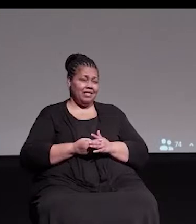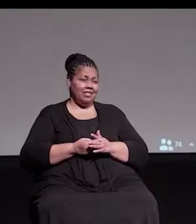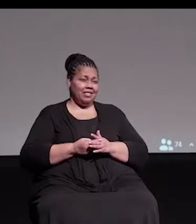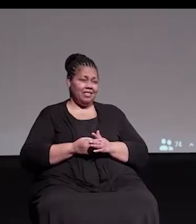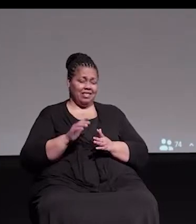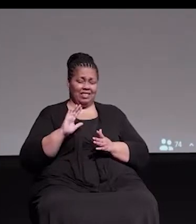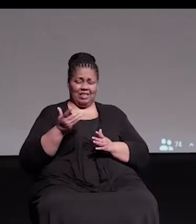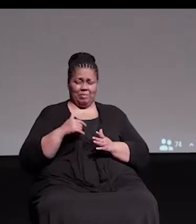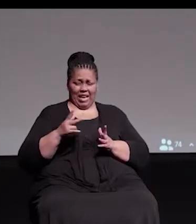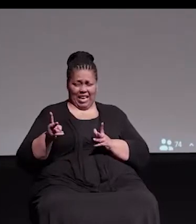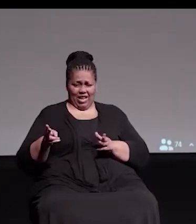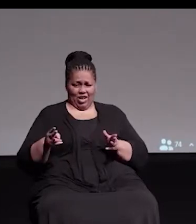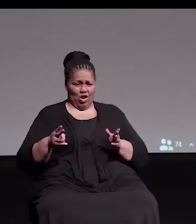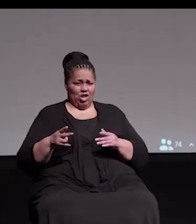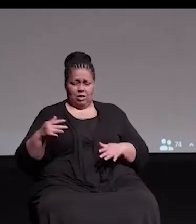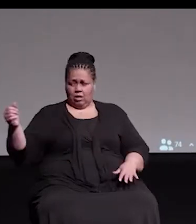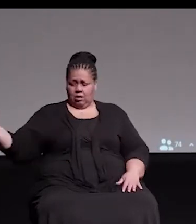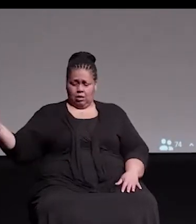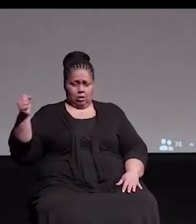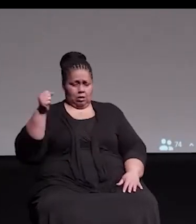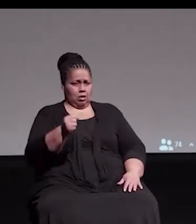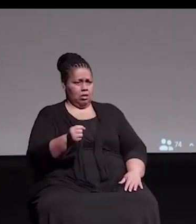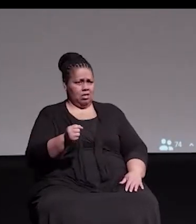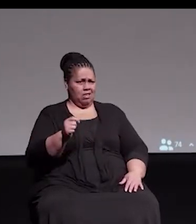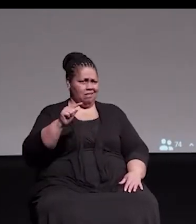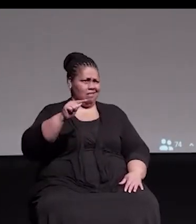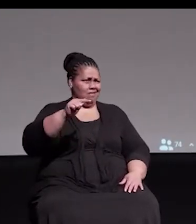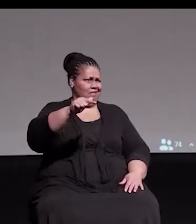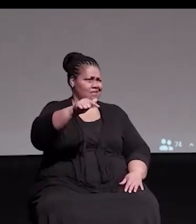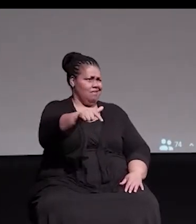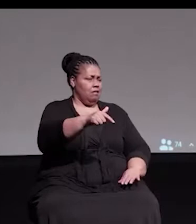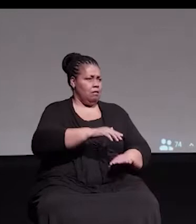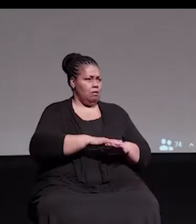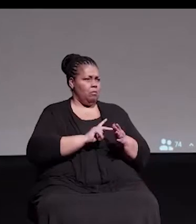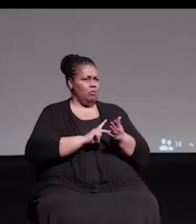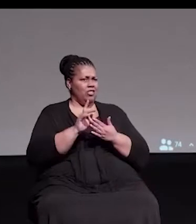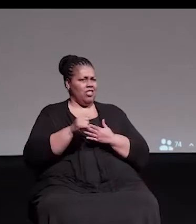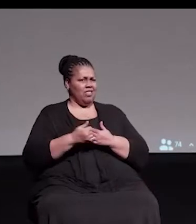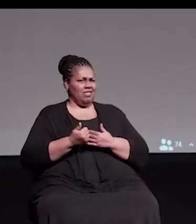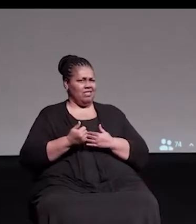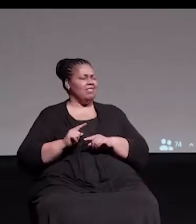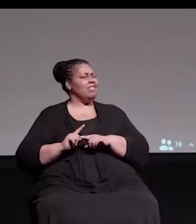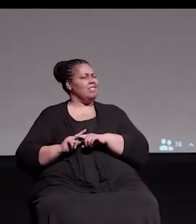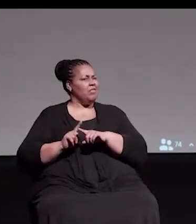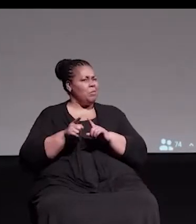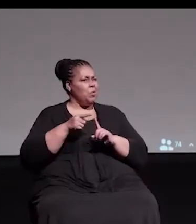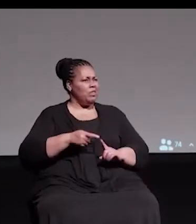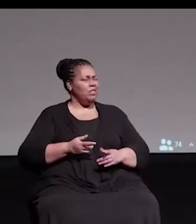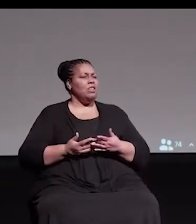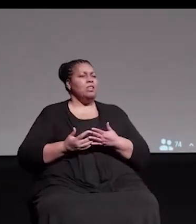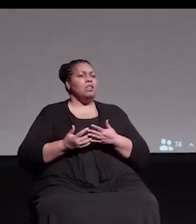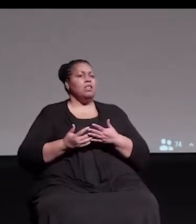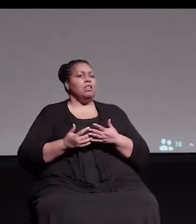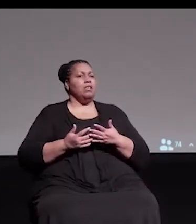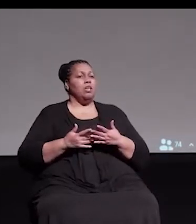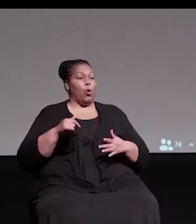seems like editors are brought in at different points on projects, right? And I feel like in cases where I've been